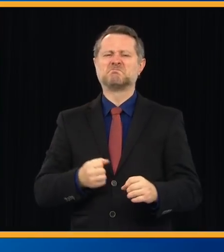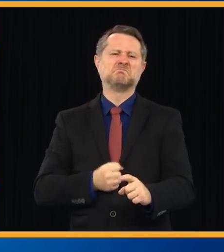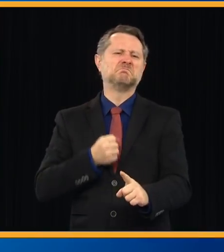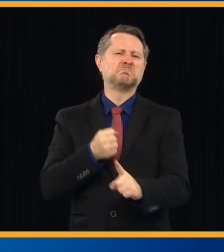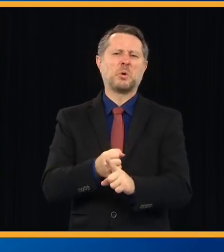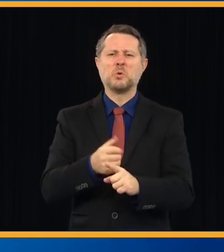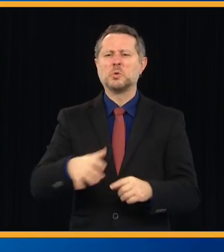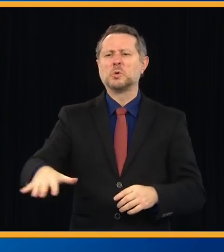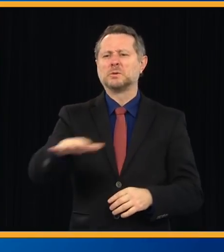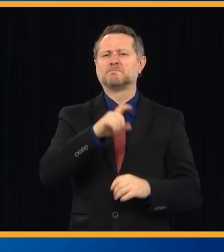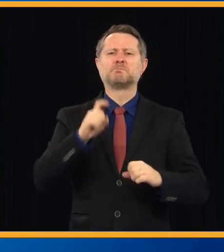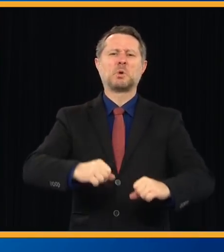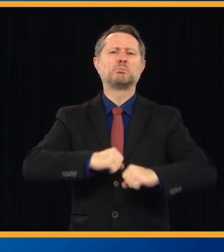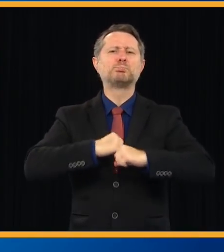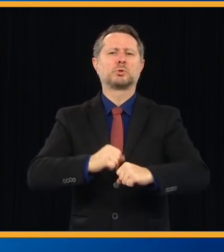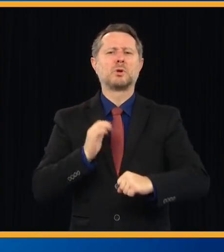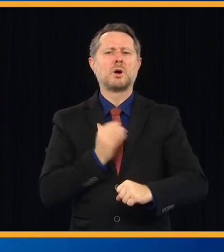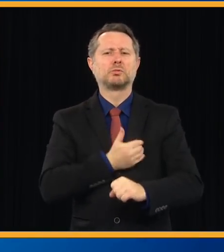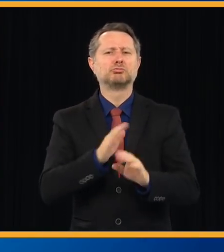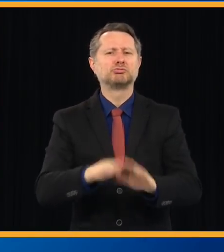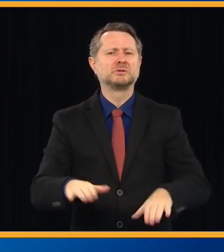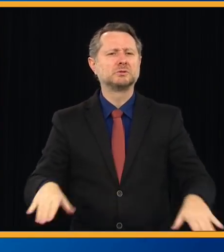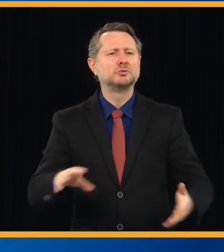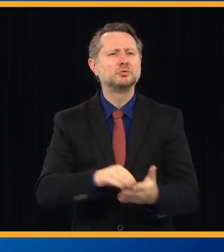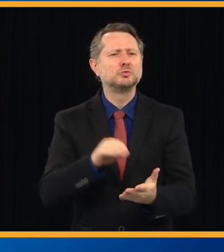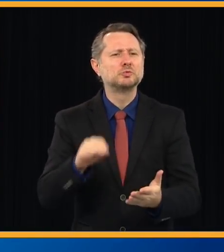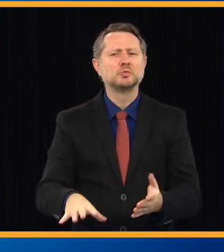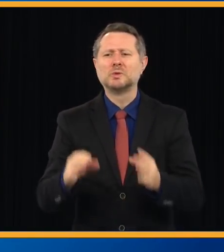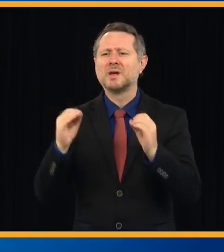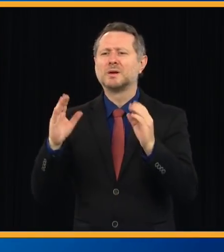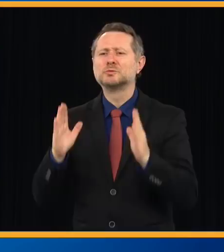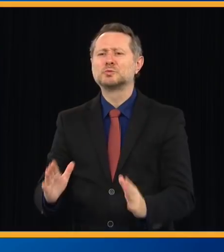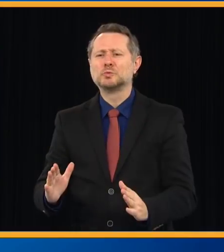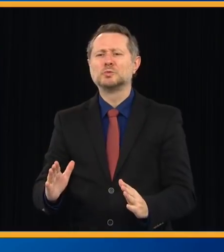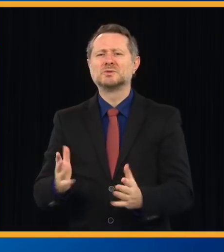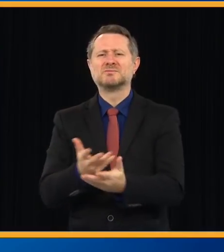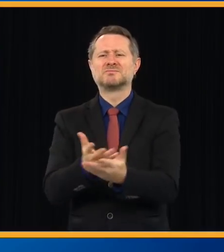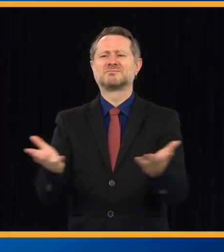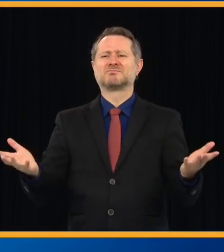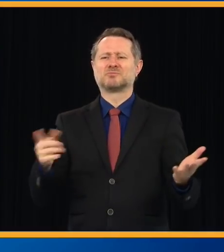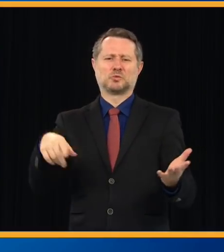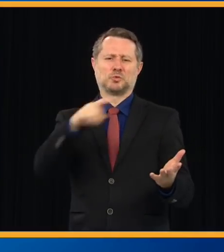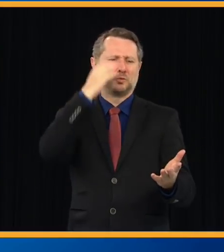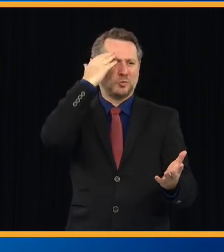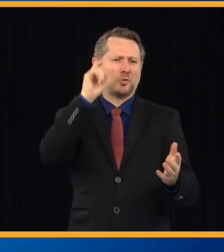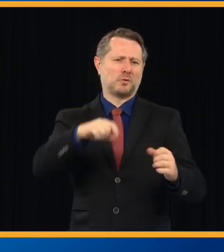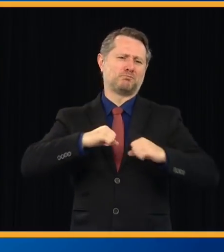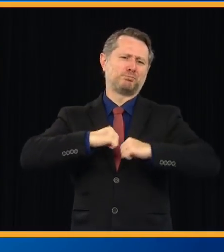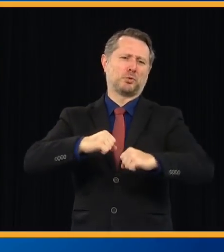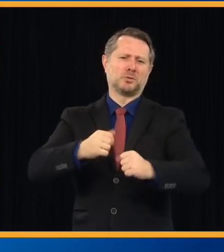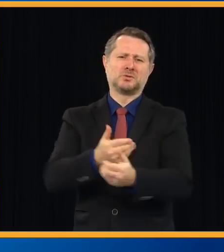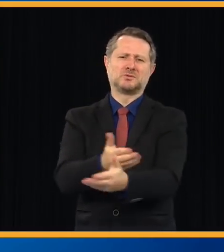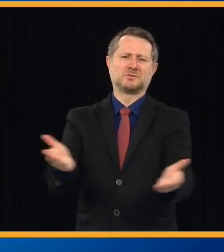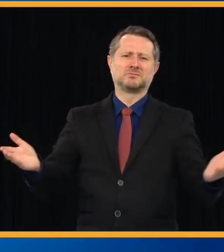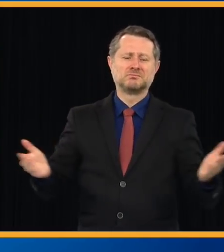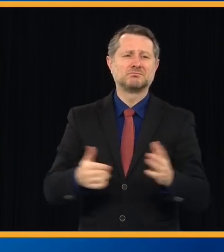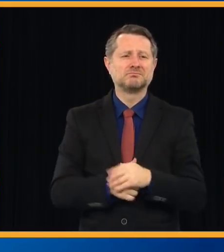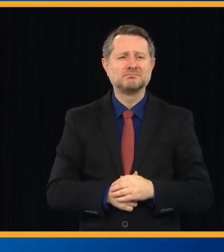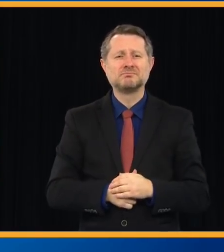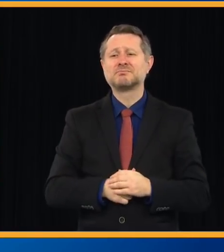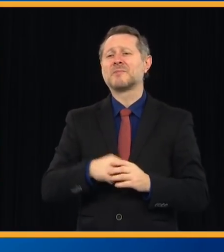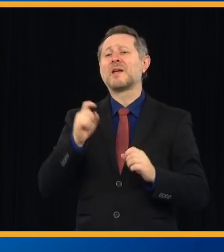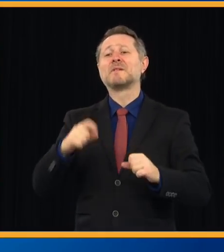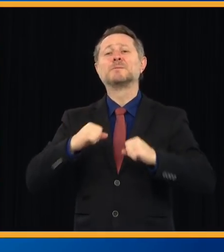children. Every parent, every citizen feels that. We must protect our students. We have to protect